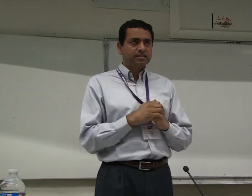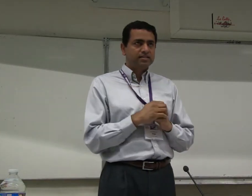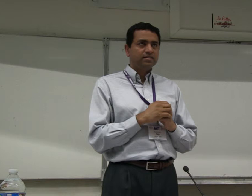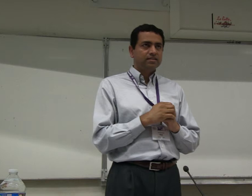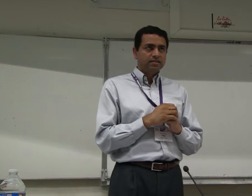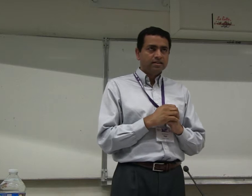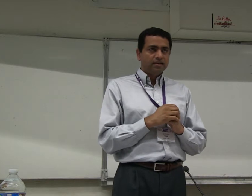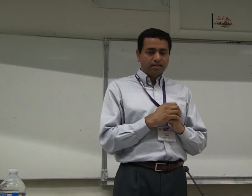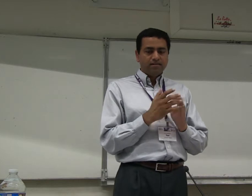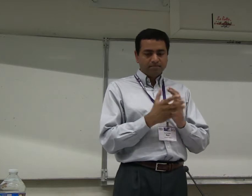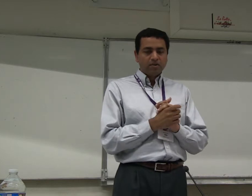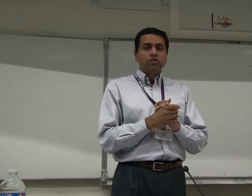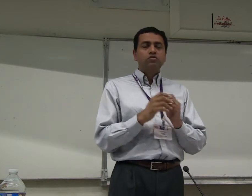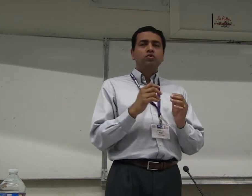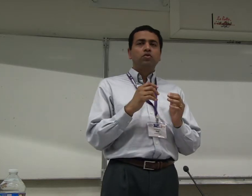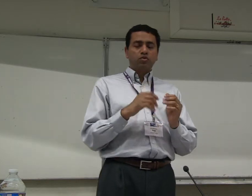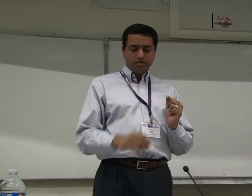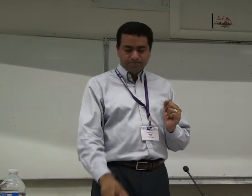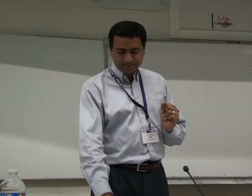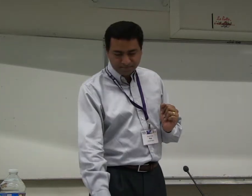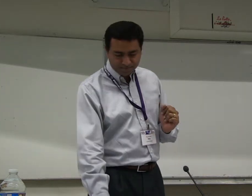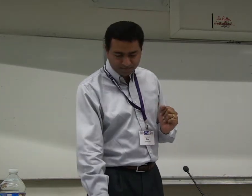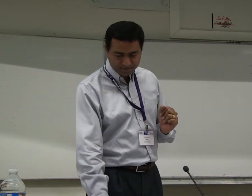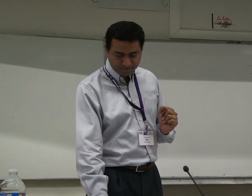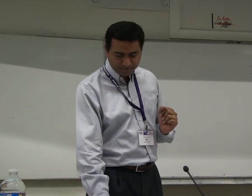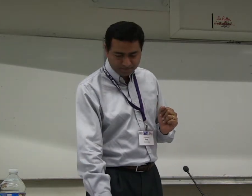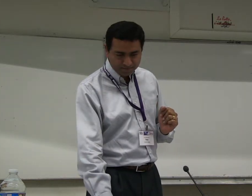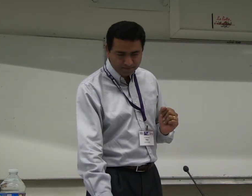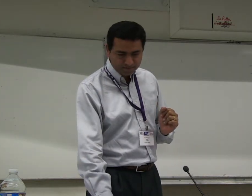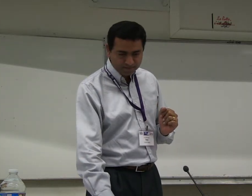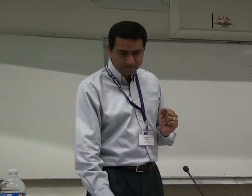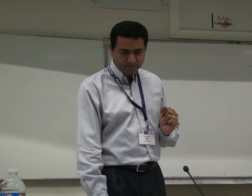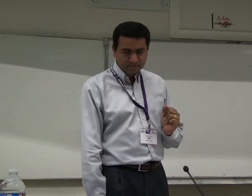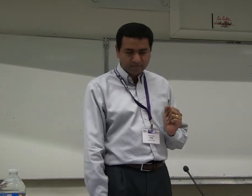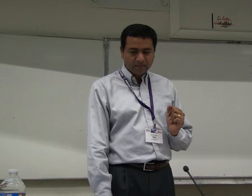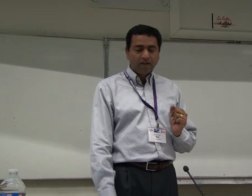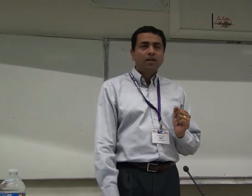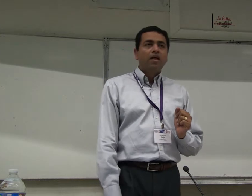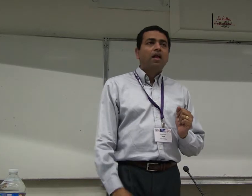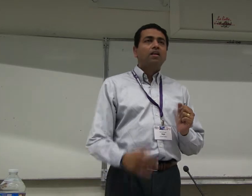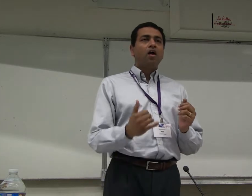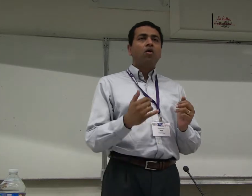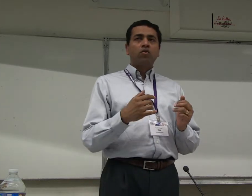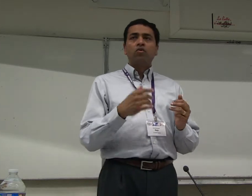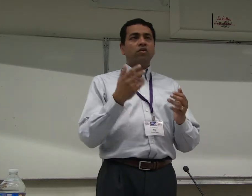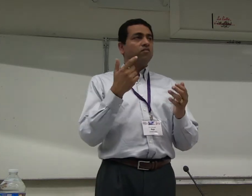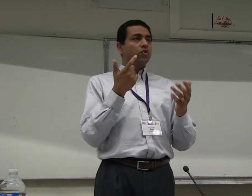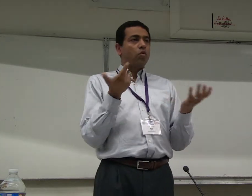it's about how helpful or how usable it is. So usability perspective coming